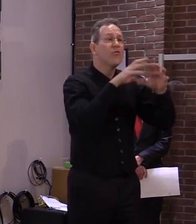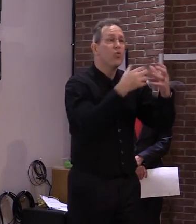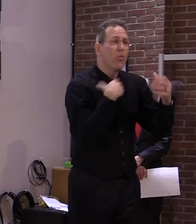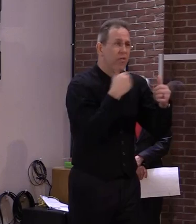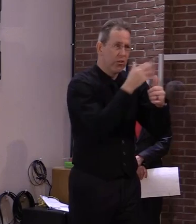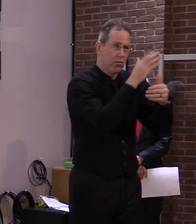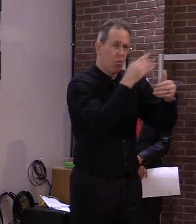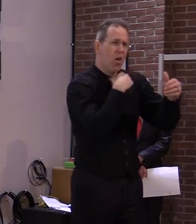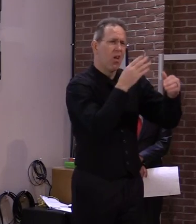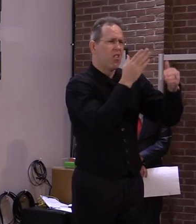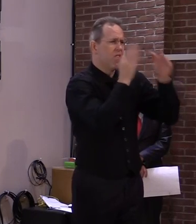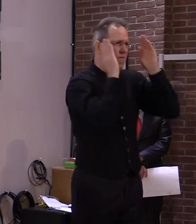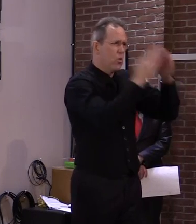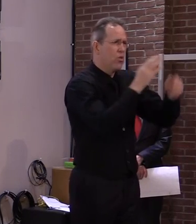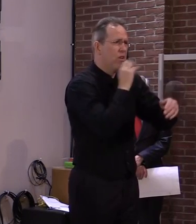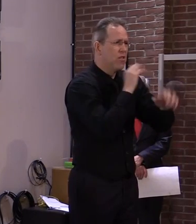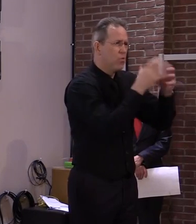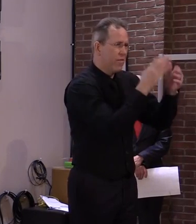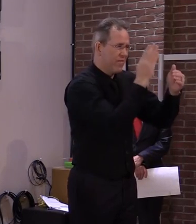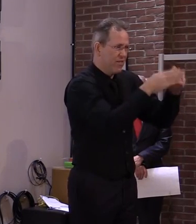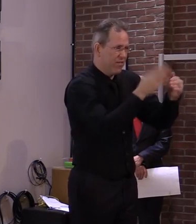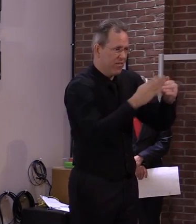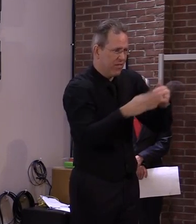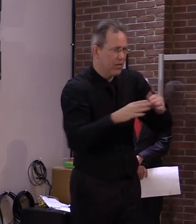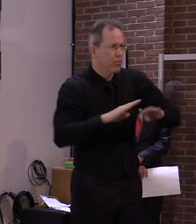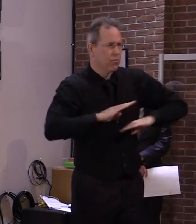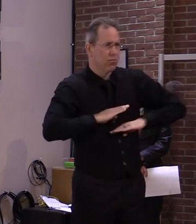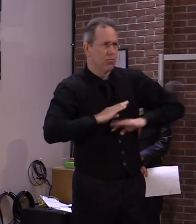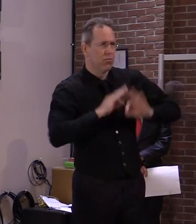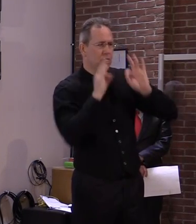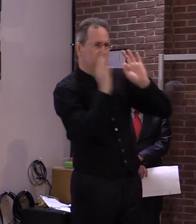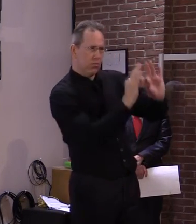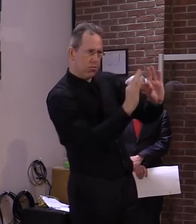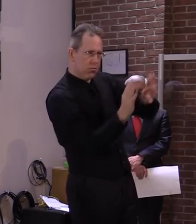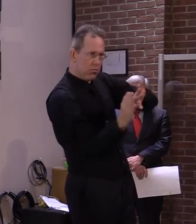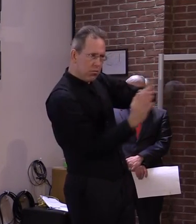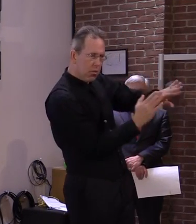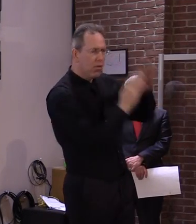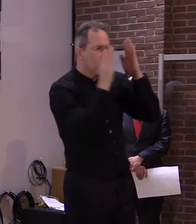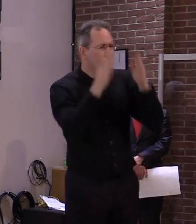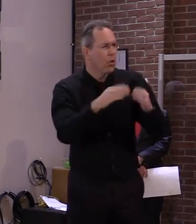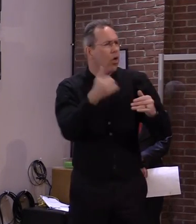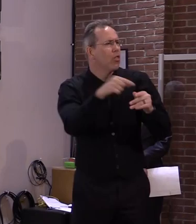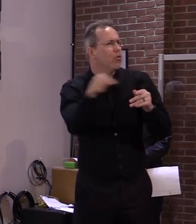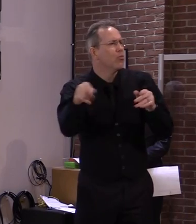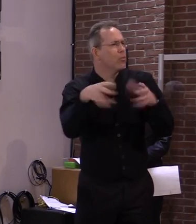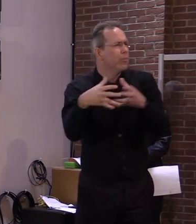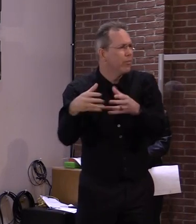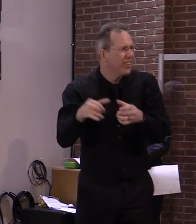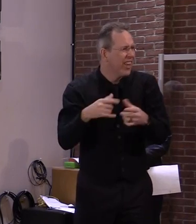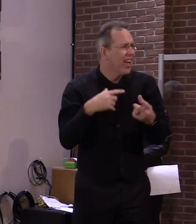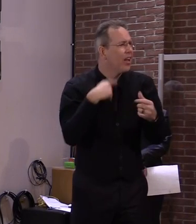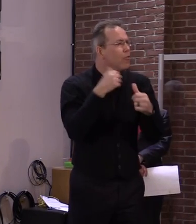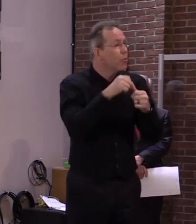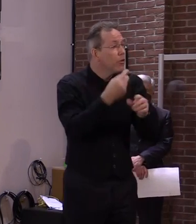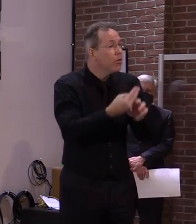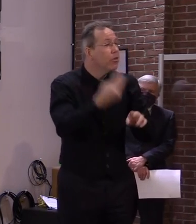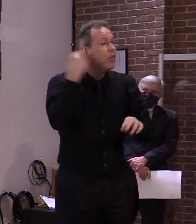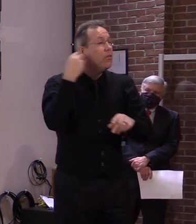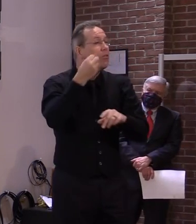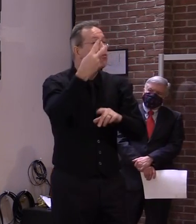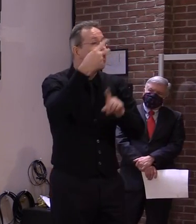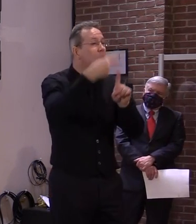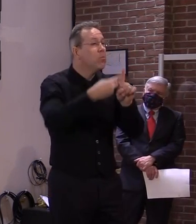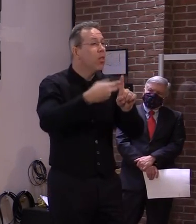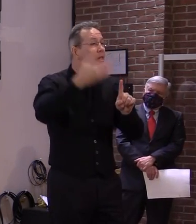protecting ourselves pretty well when you look over the last 12 months. And we're just going to have to continue to protect